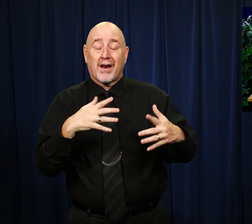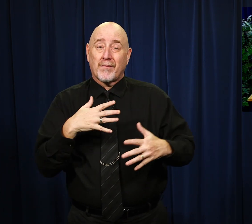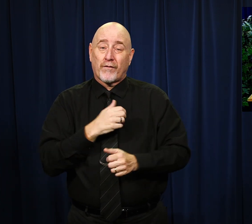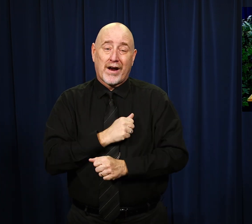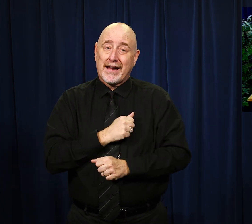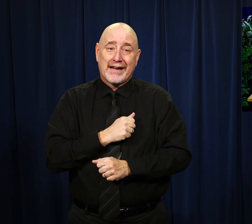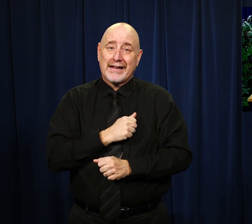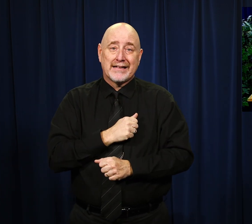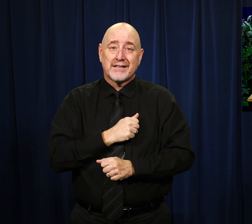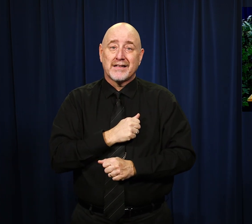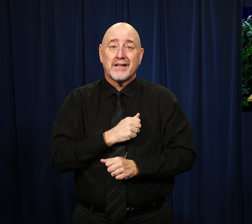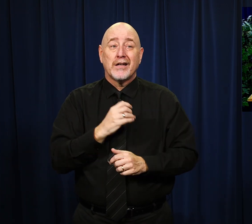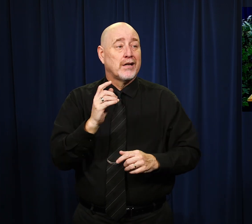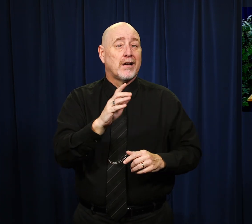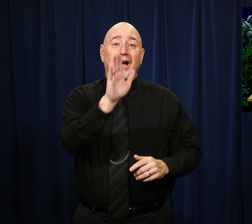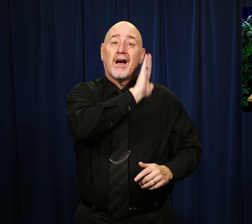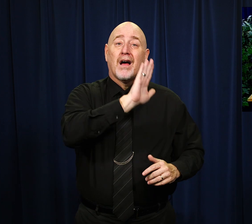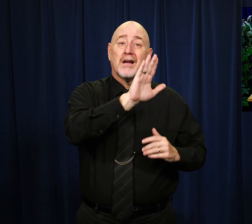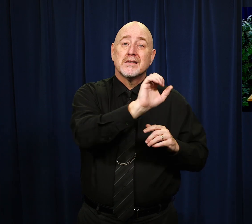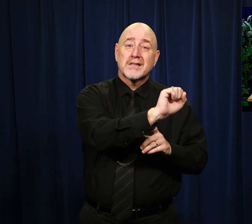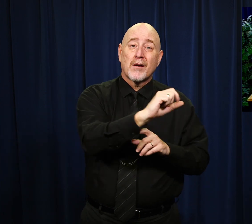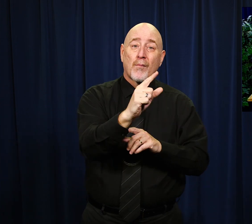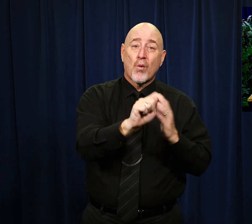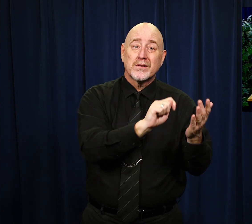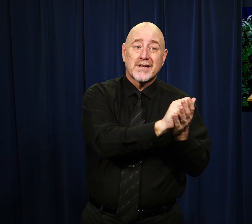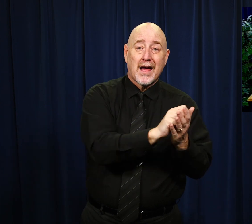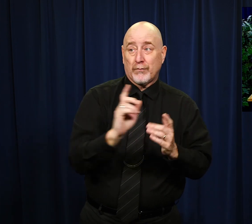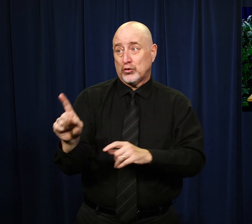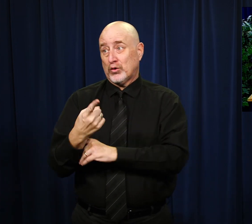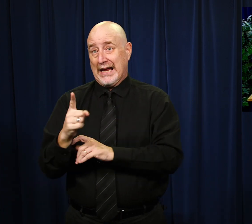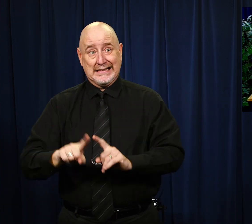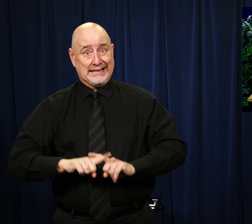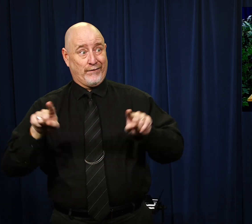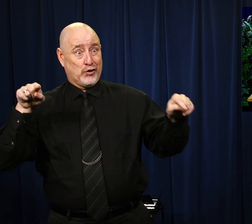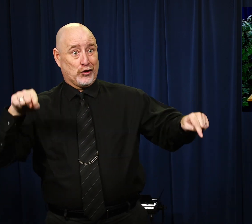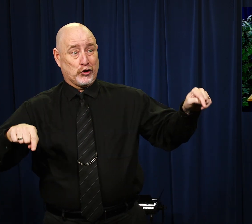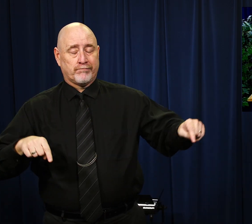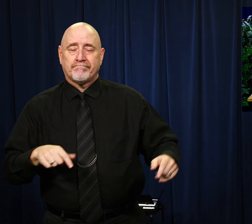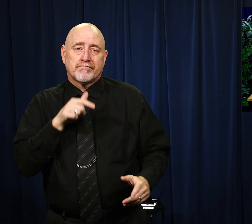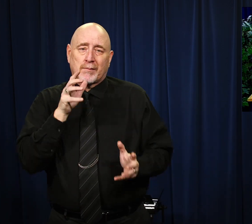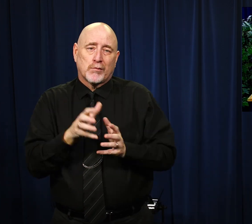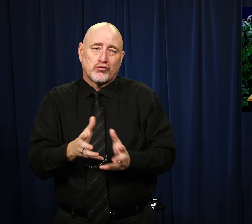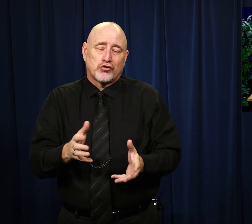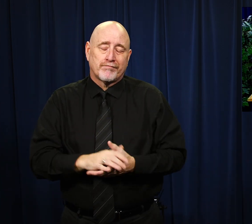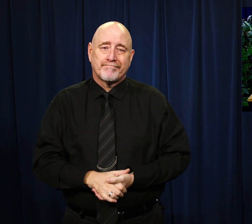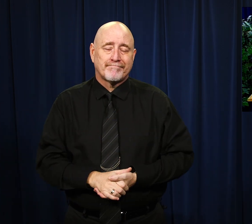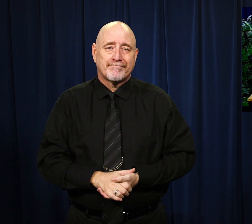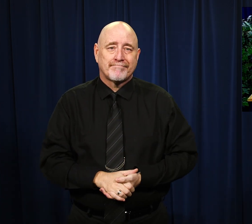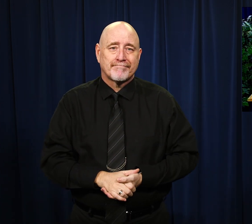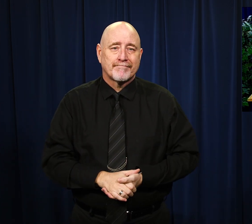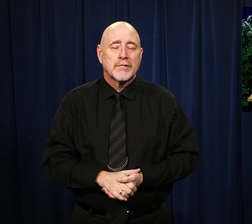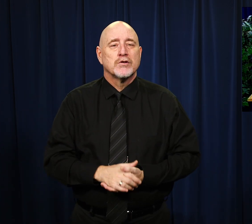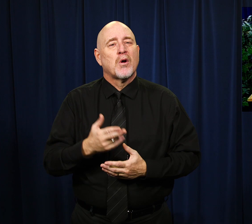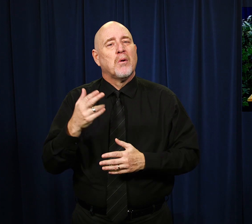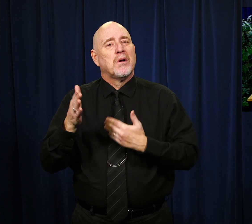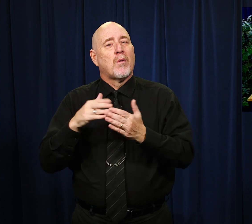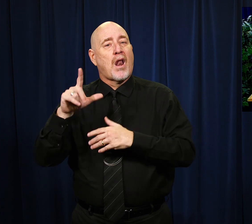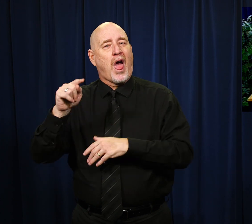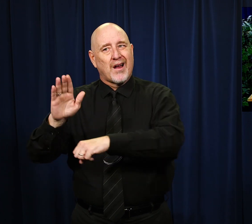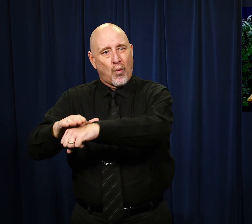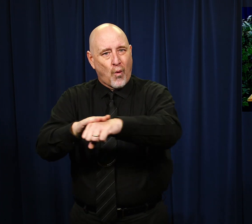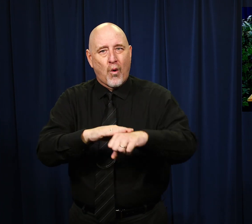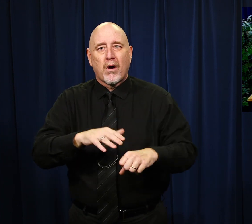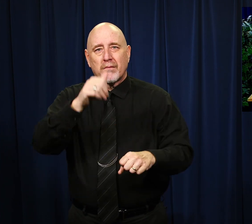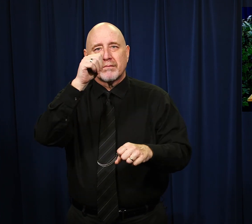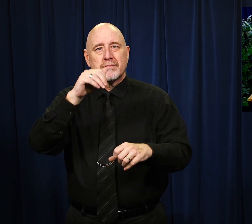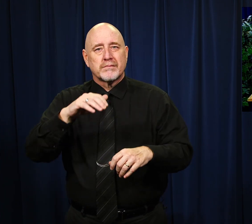afraid we're not much different today than these people were back here in Sodom and Gomorrah. So he warned, and they